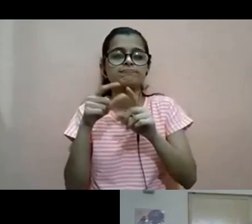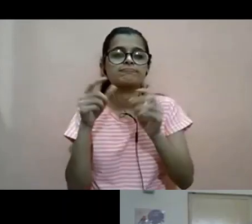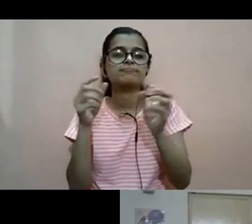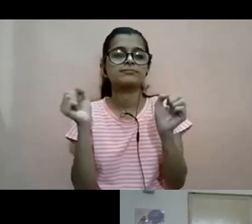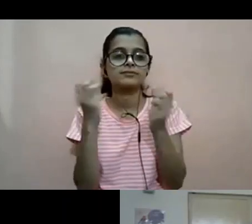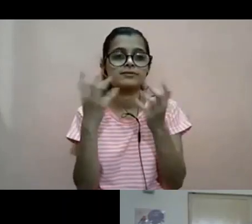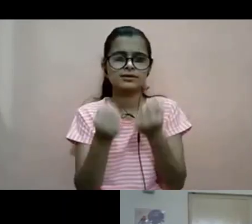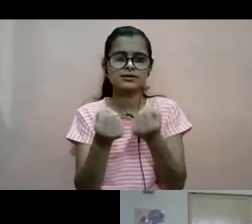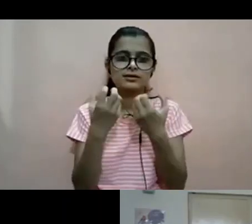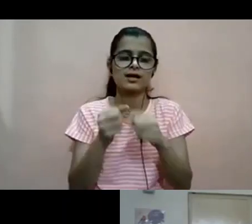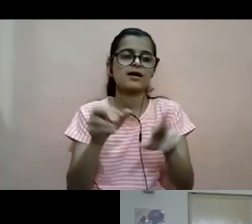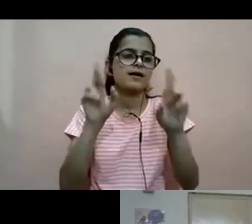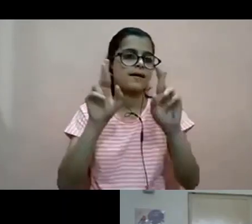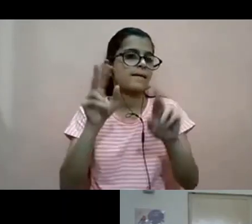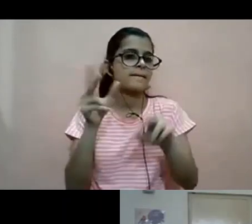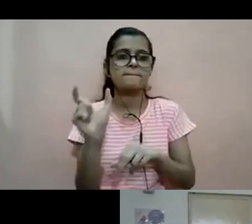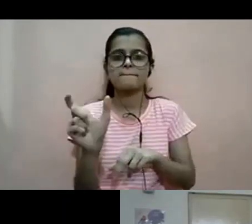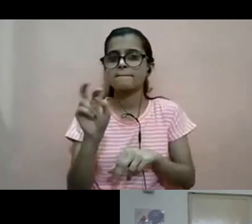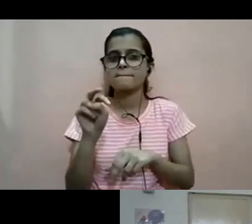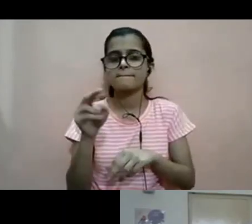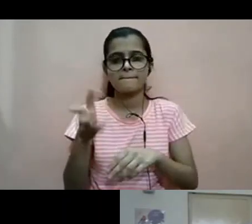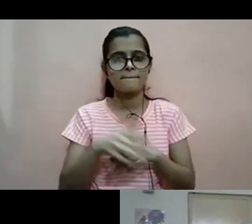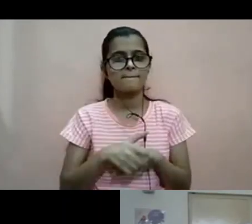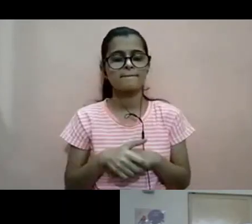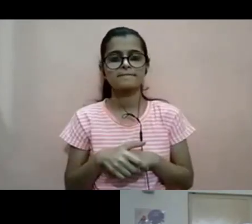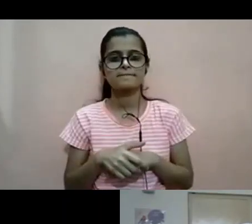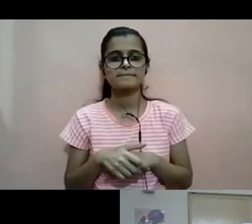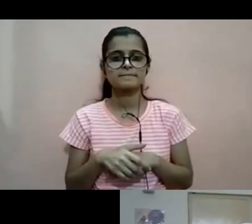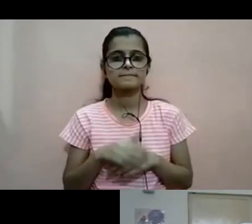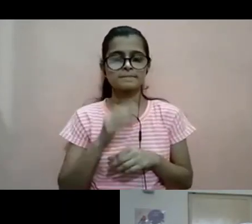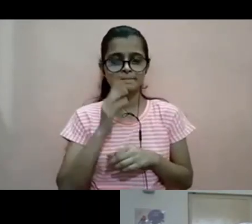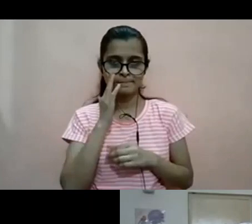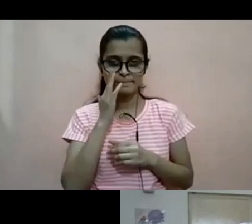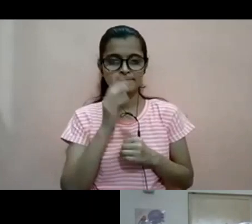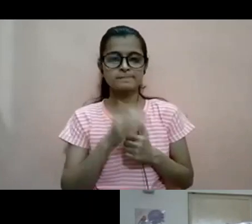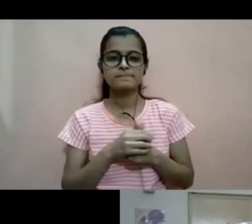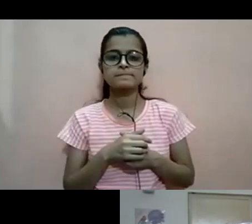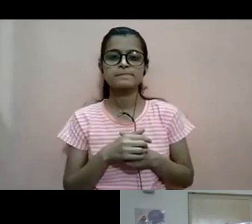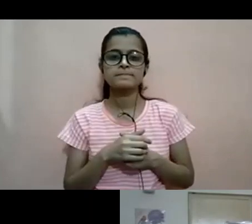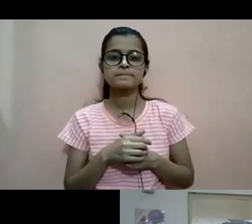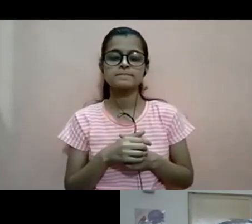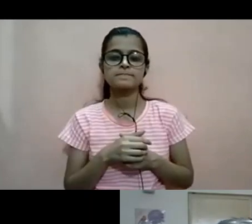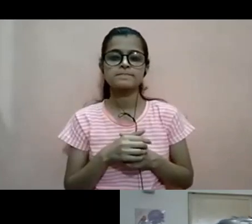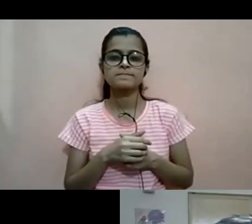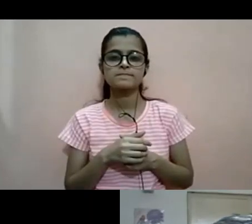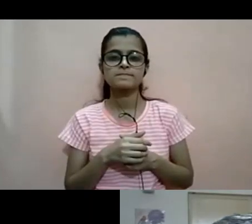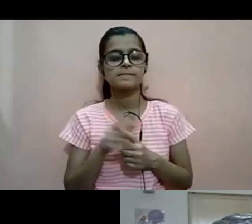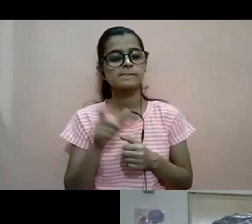life, captured often in the West, and to think of desire